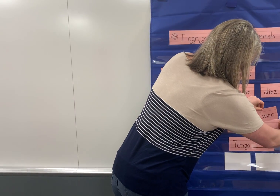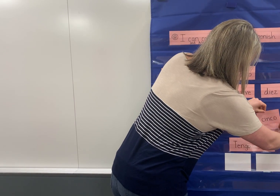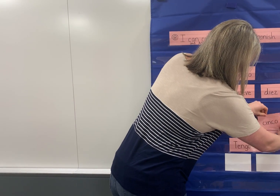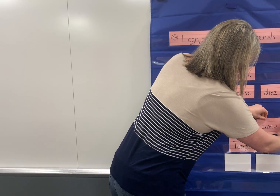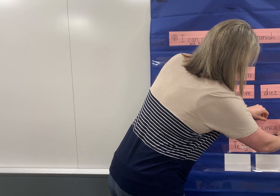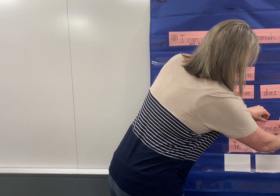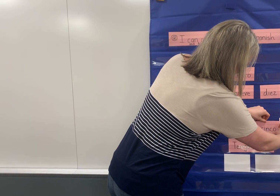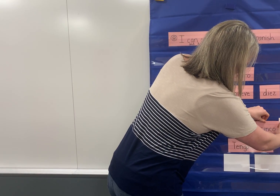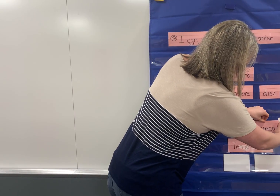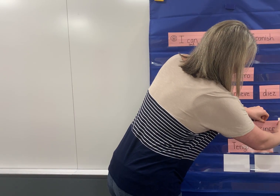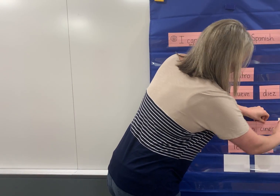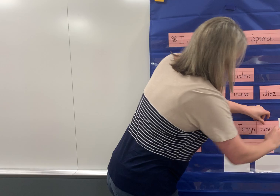All right.